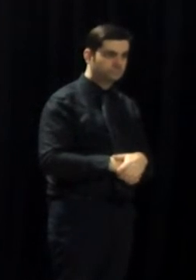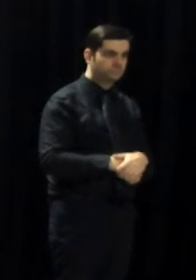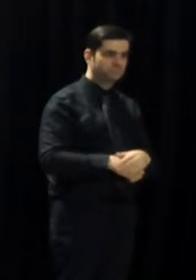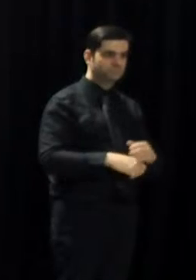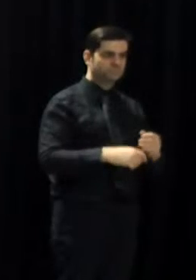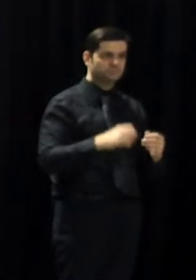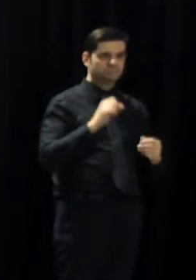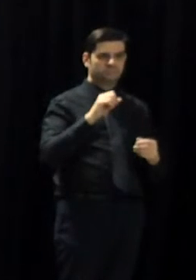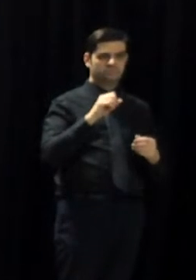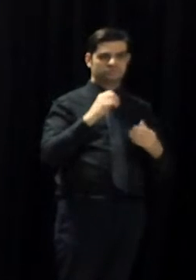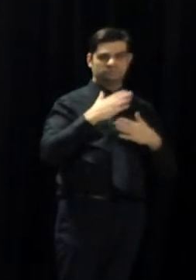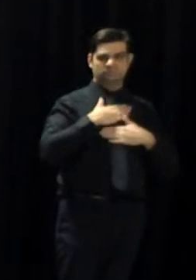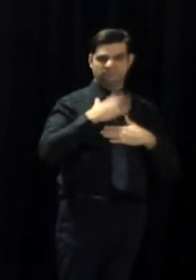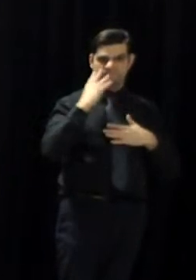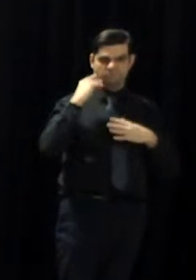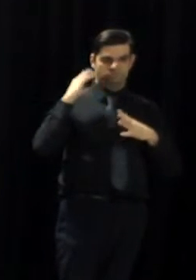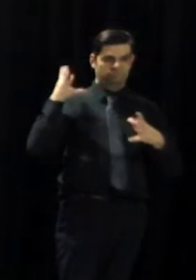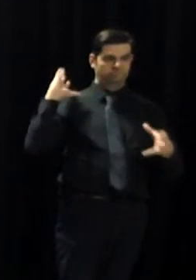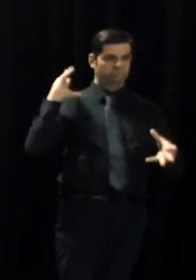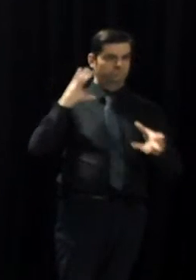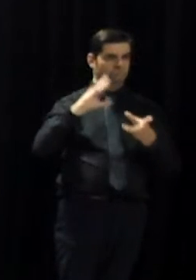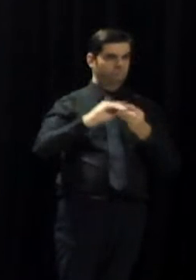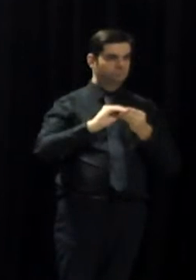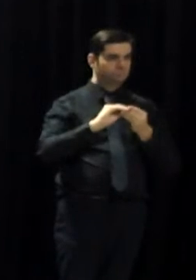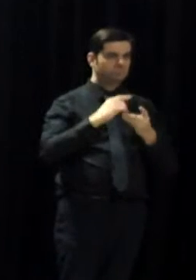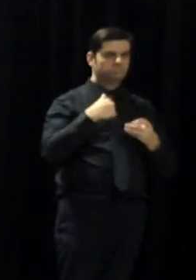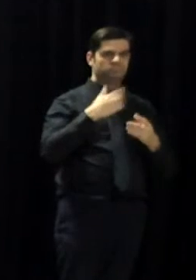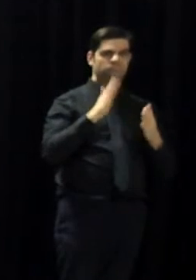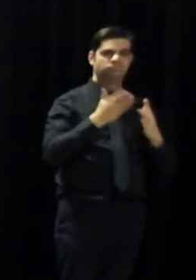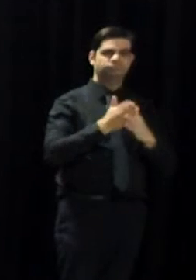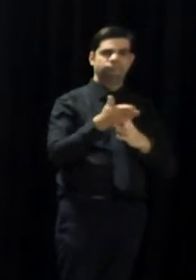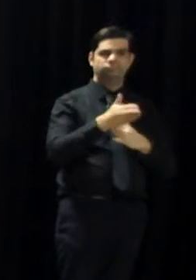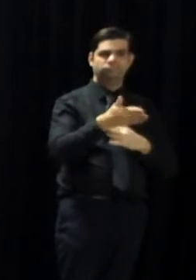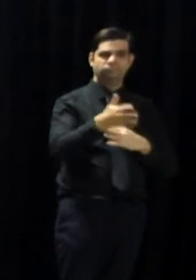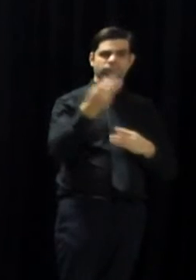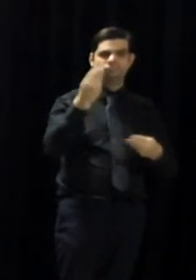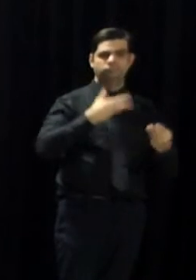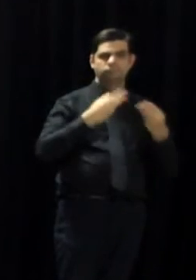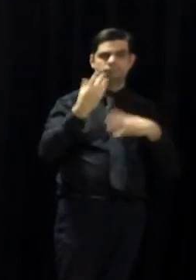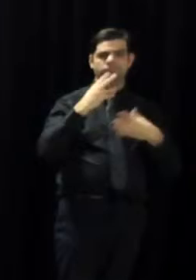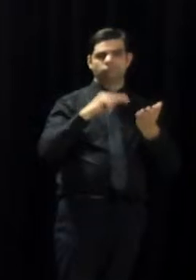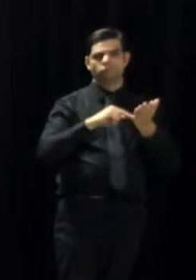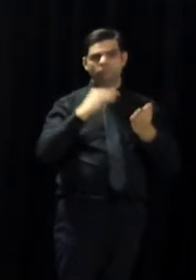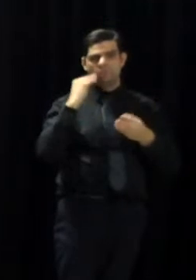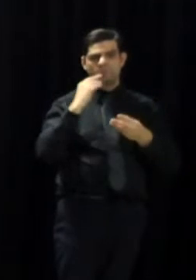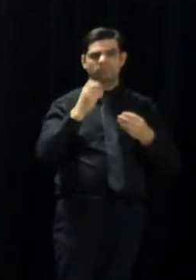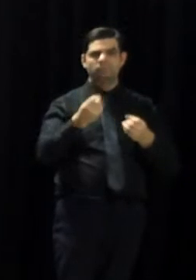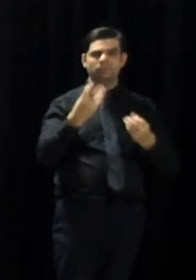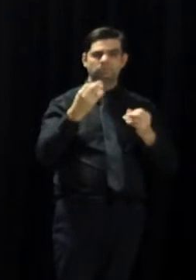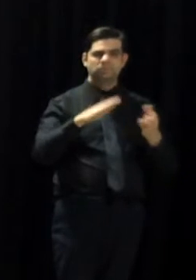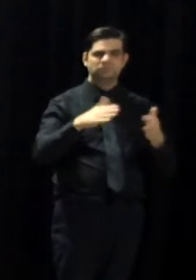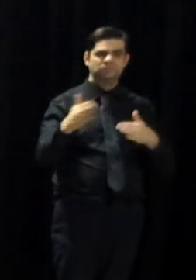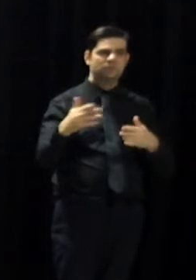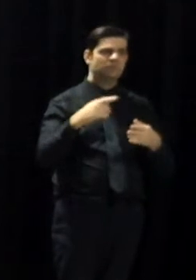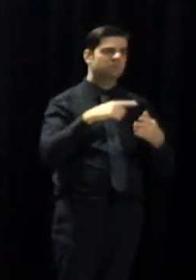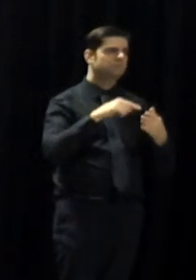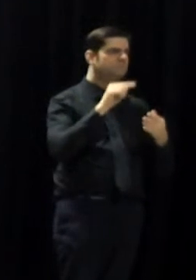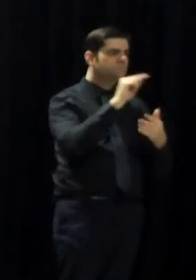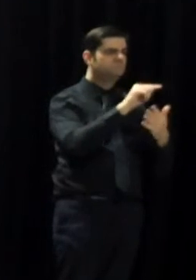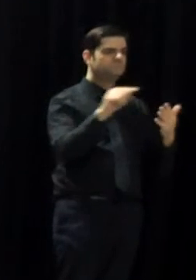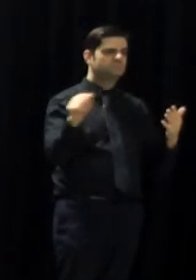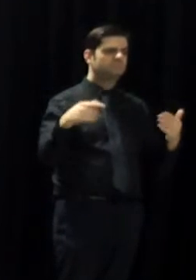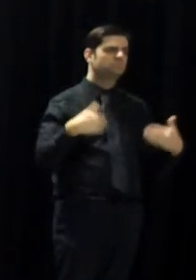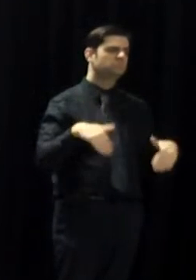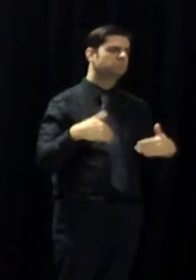know out of those cases not everyone's going to recover. And so it's really a reflection of